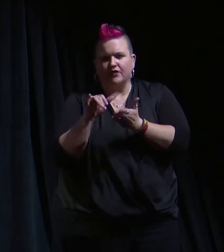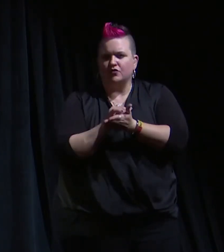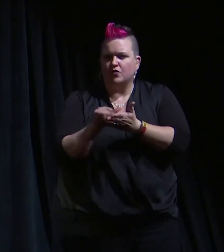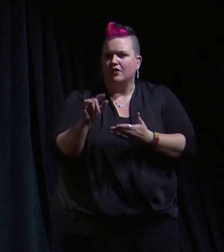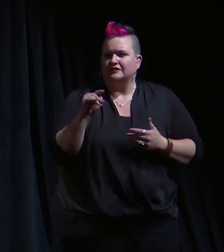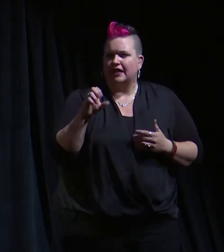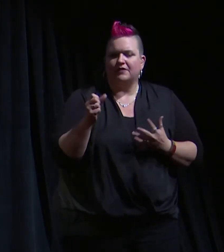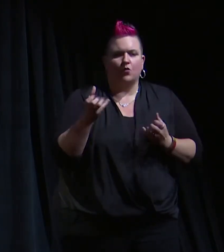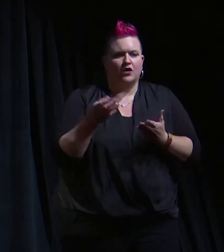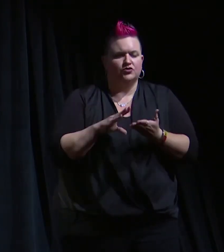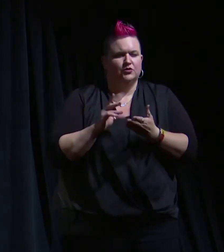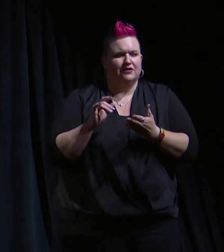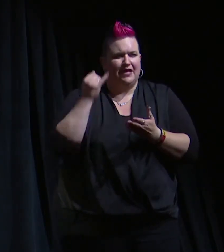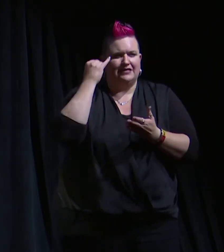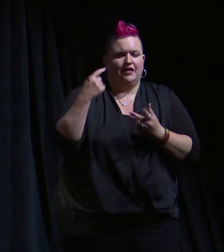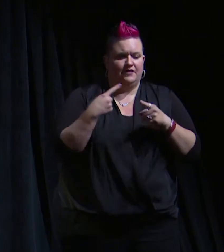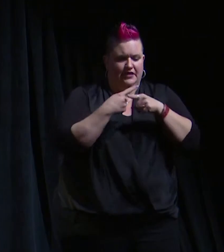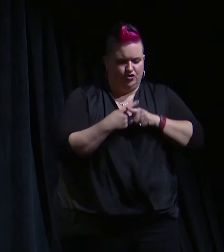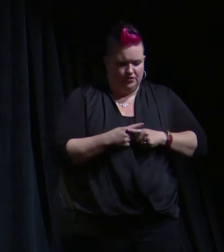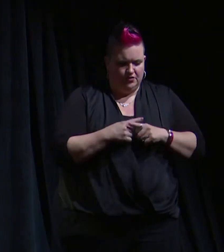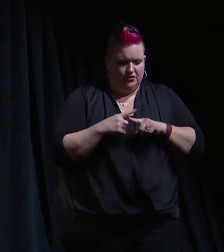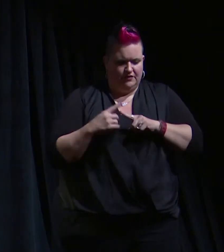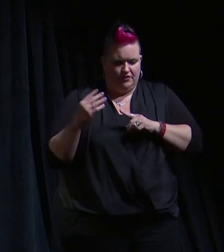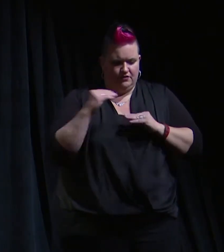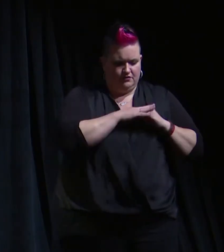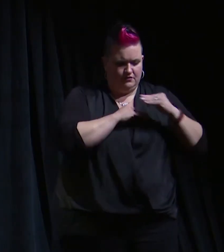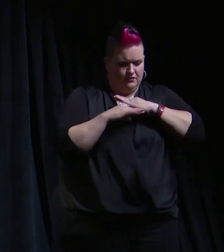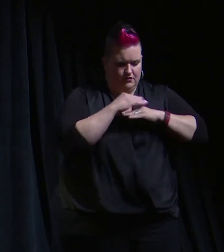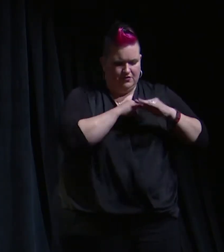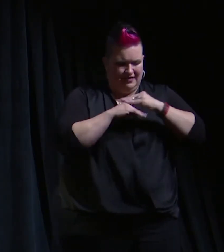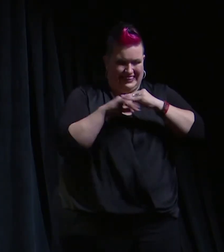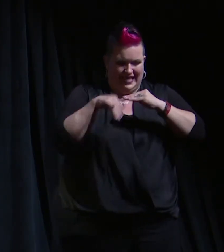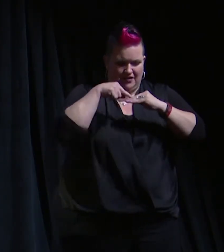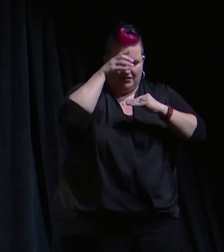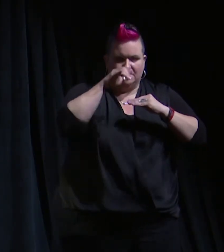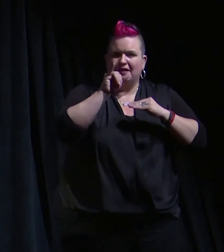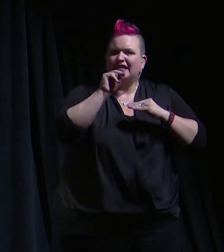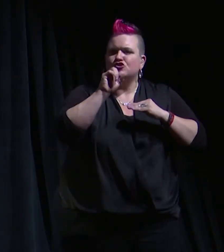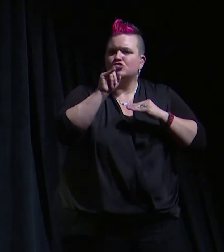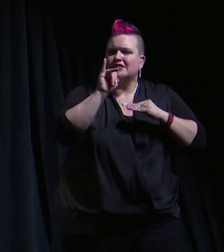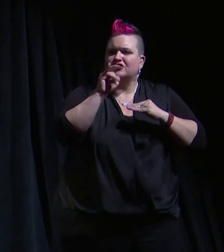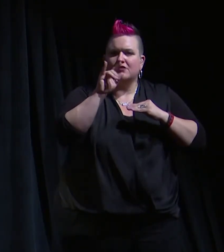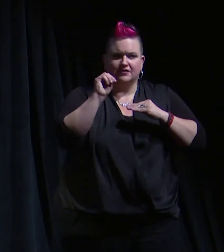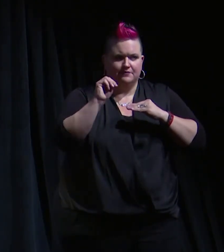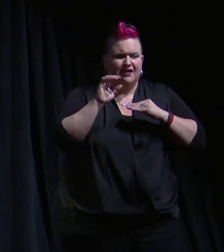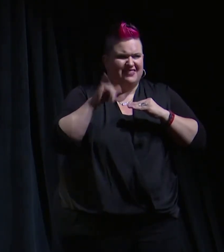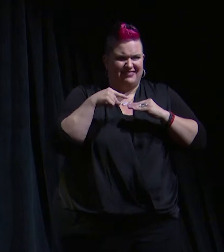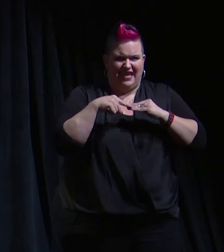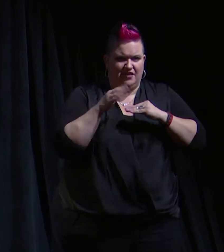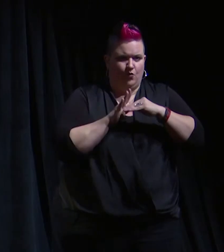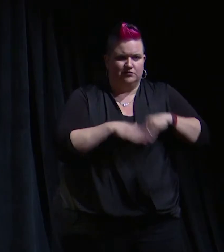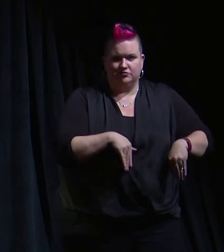want to dismiss the idea of intersectionalism as if it were a new thing, as if there weren't Black women at